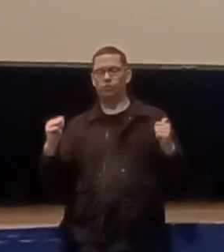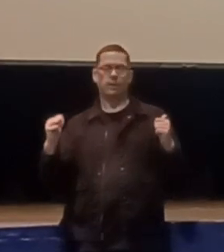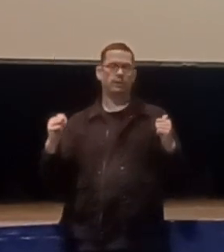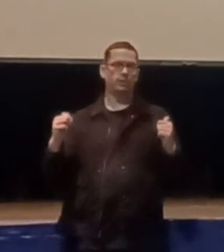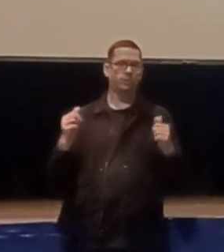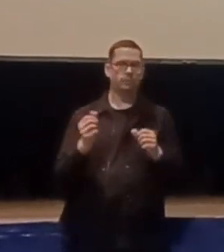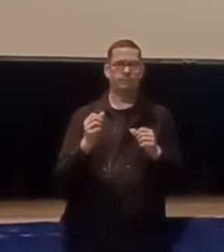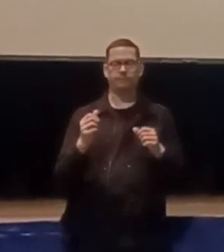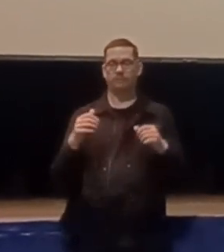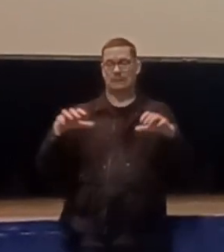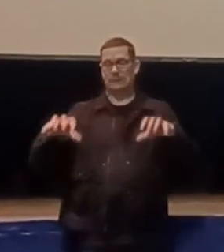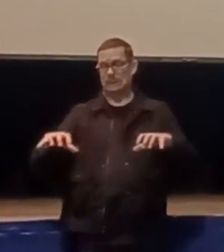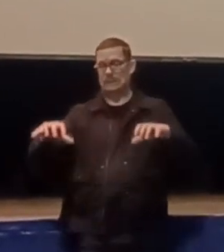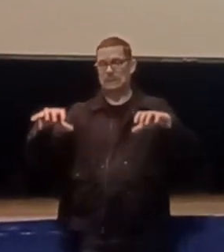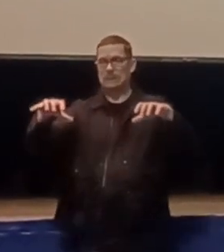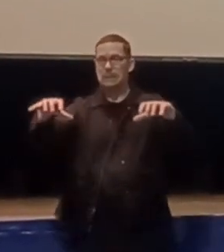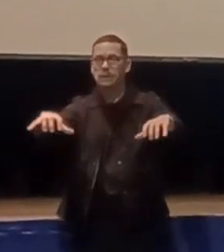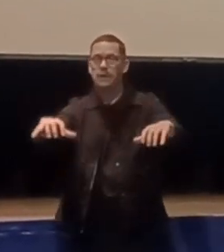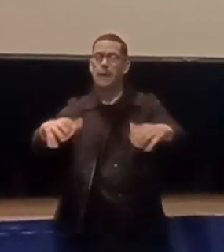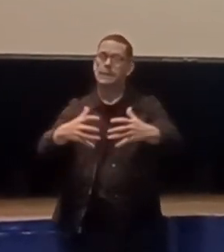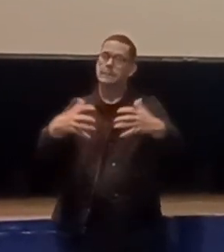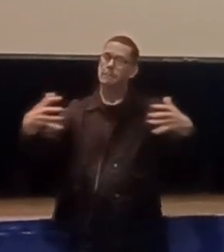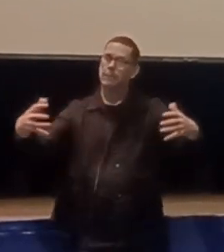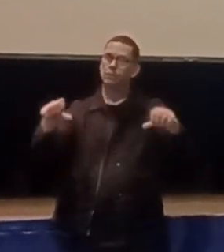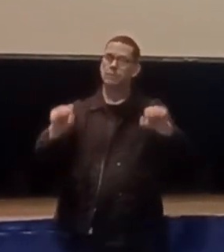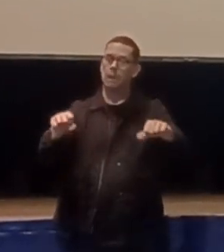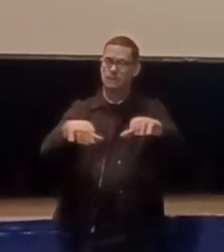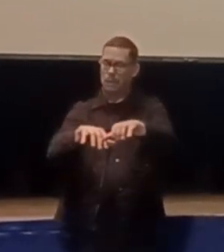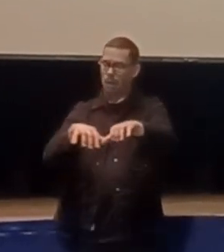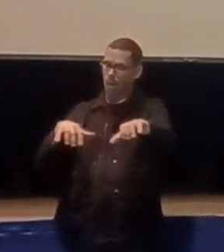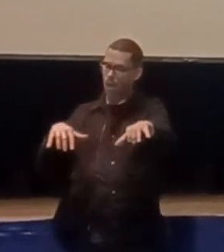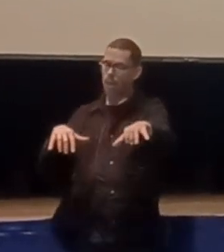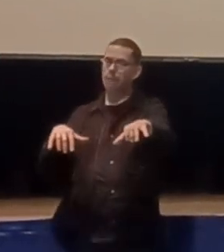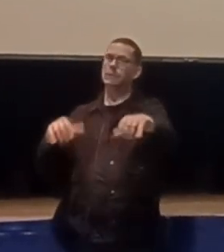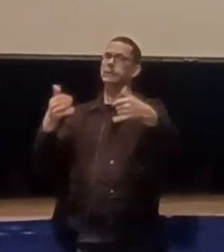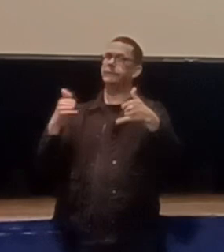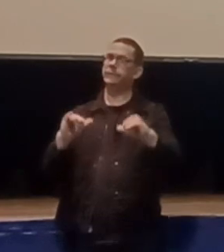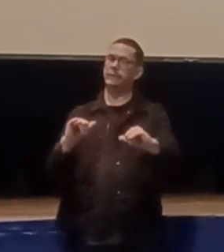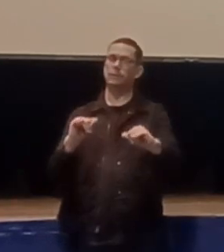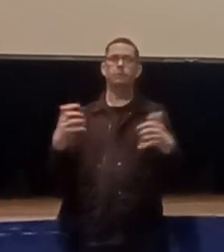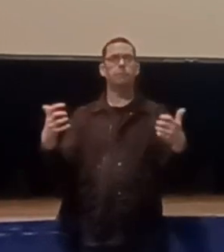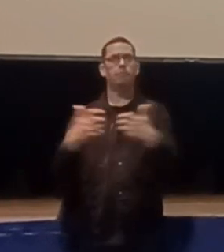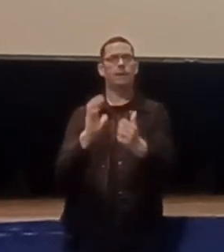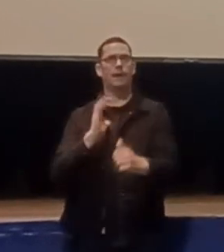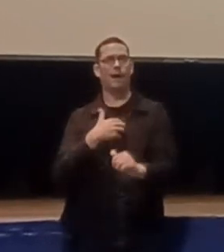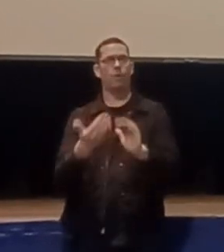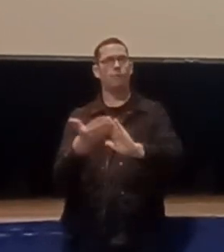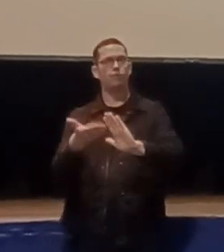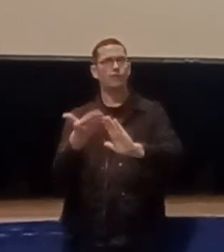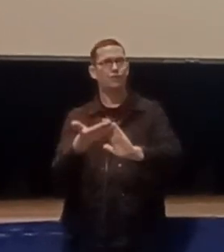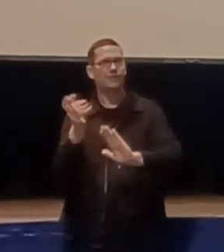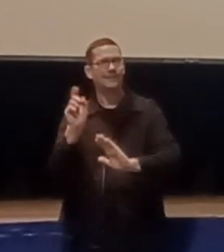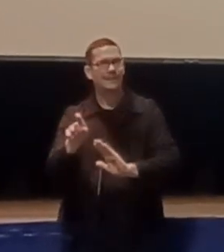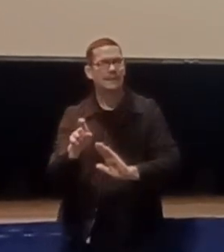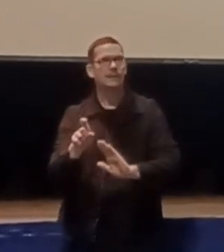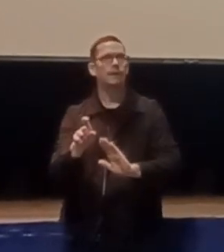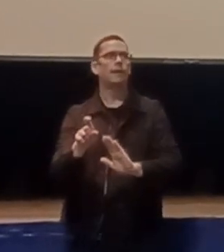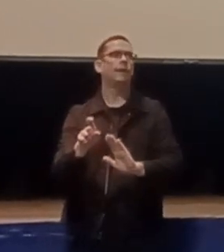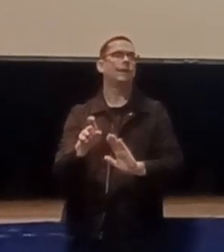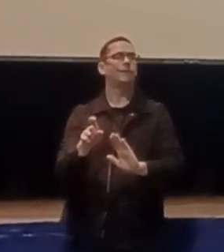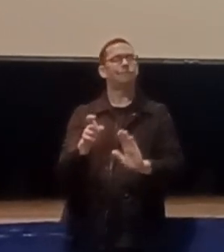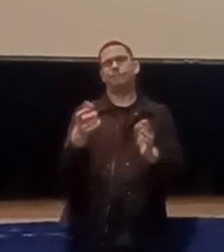the setback from the arborway to them as much as possible while still meeting our operational needs. But we still need to accommodate